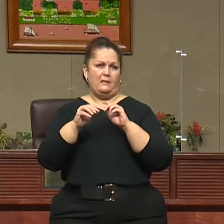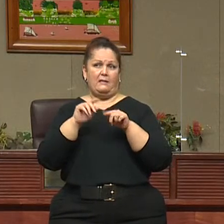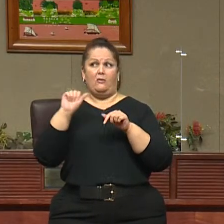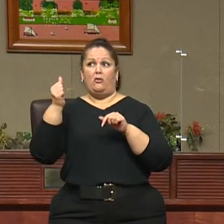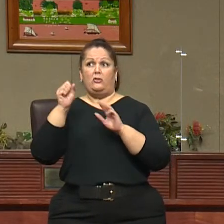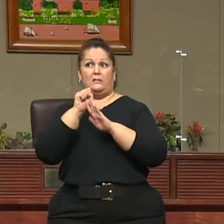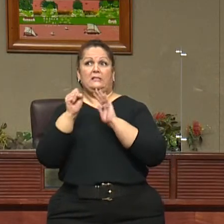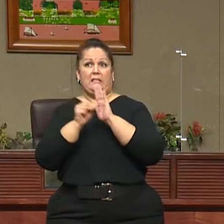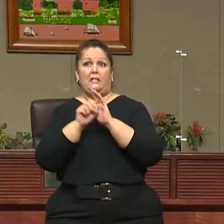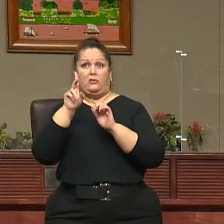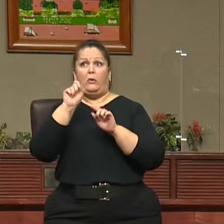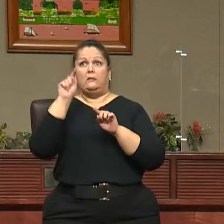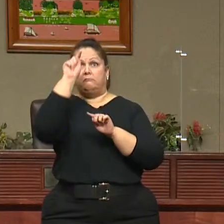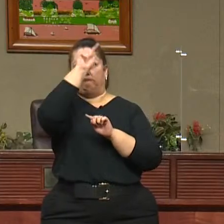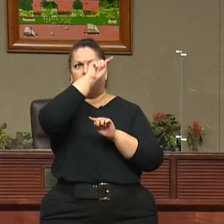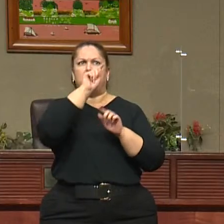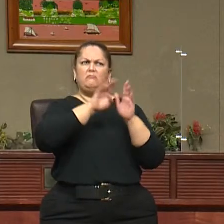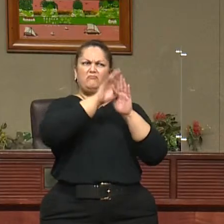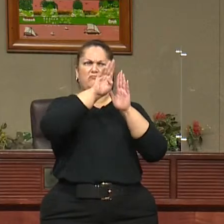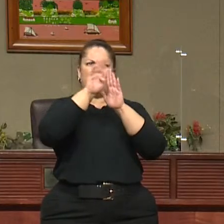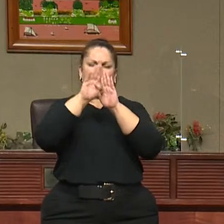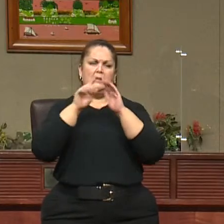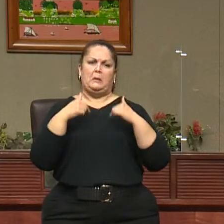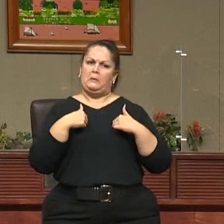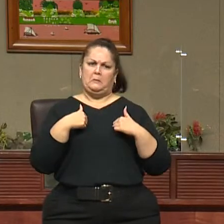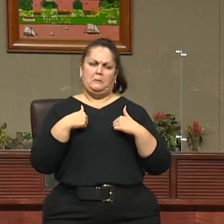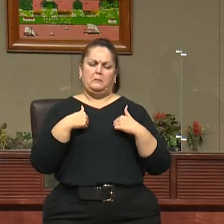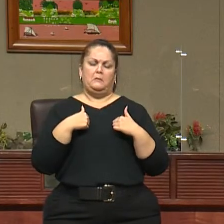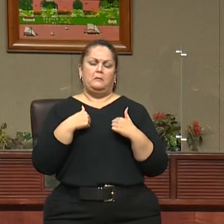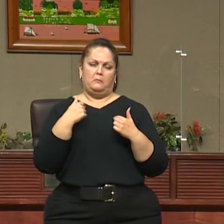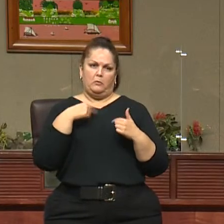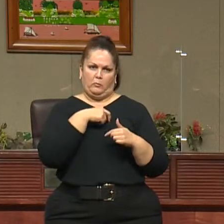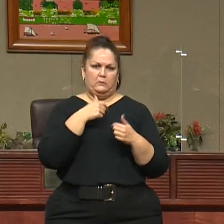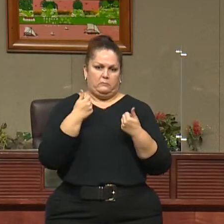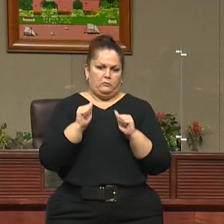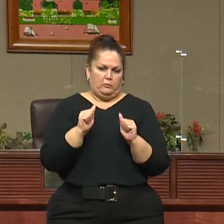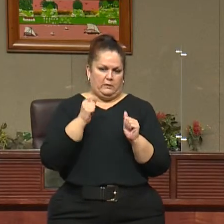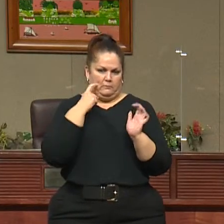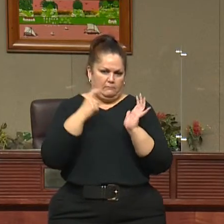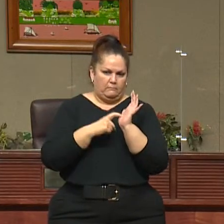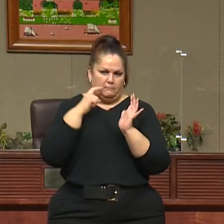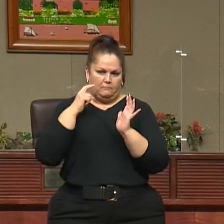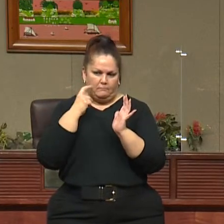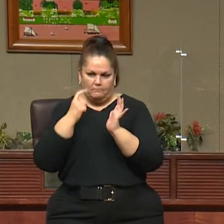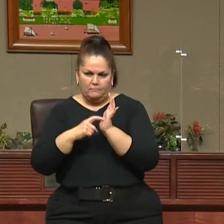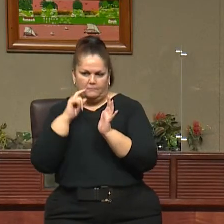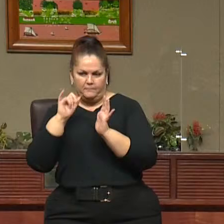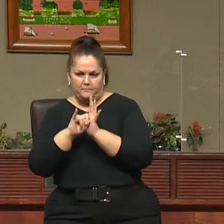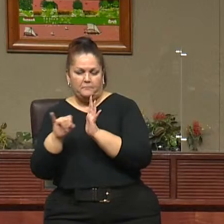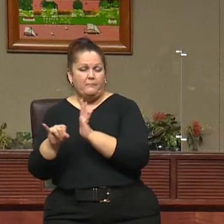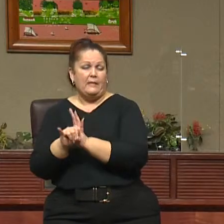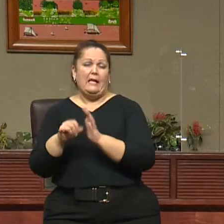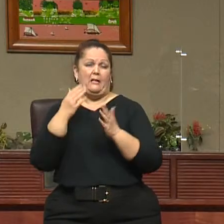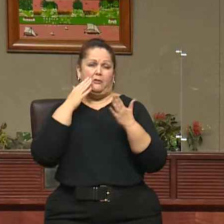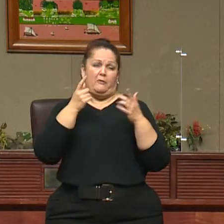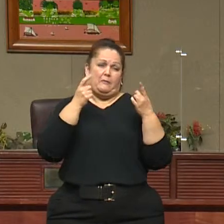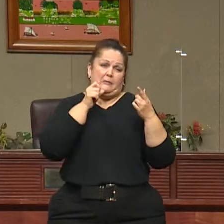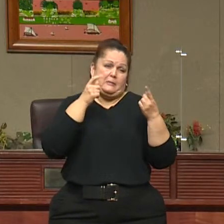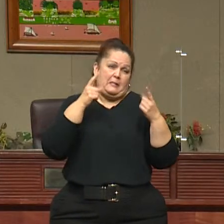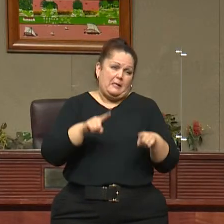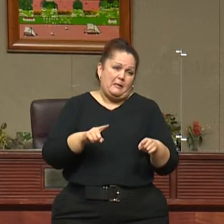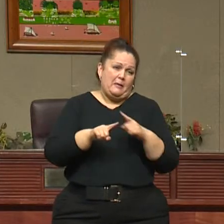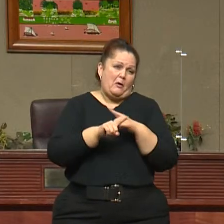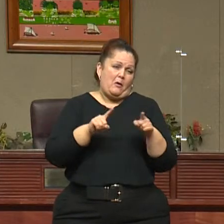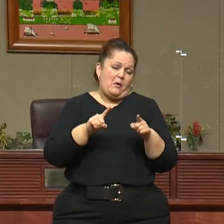country. And there's an effort to detect it. I don't know if it's just not happening or we are not